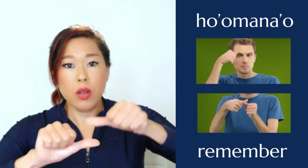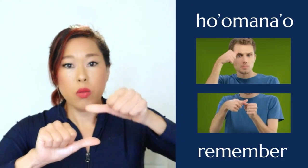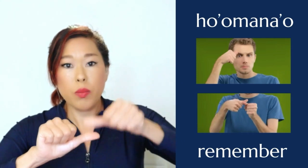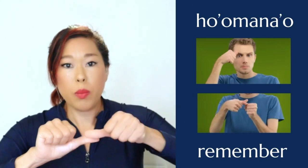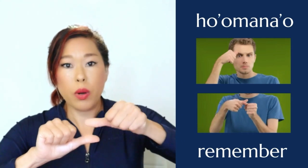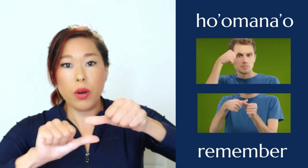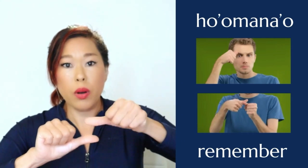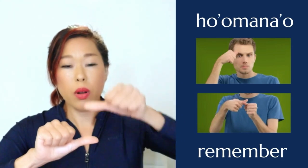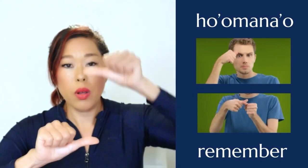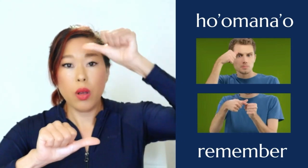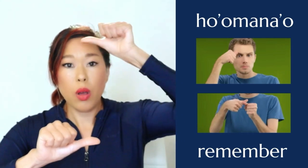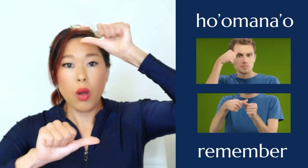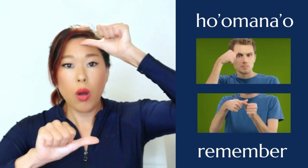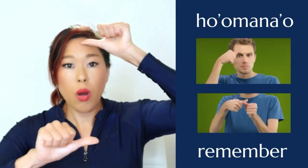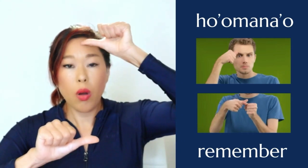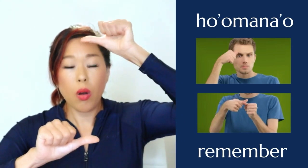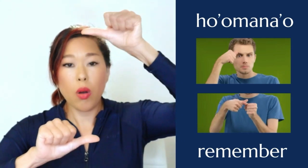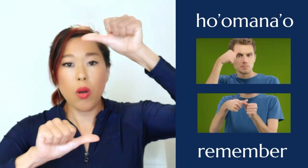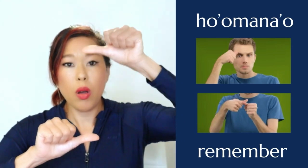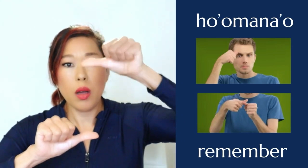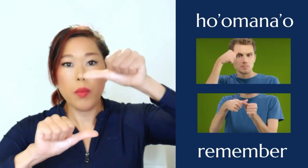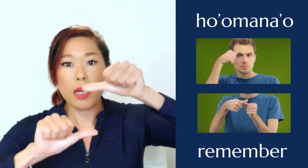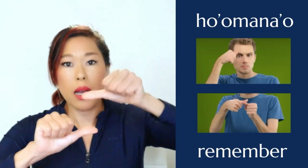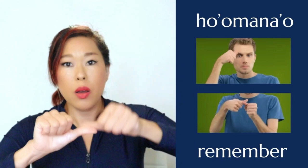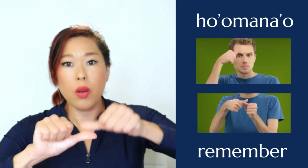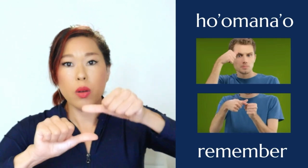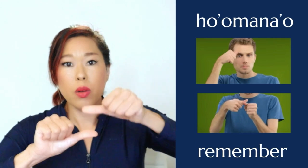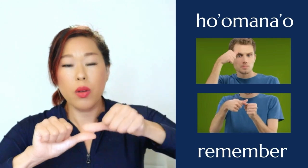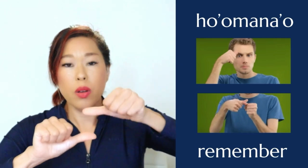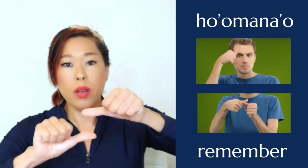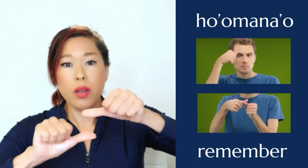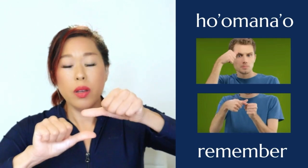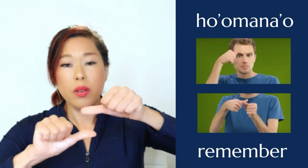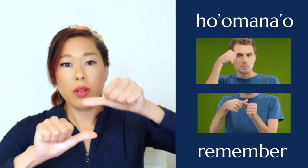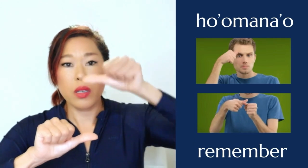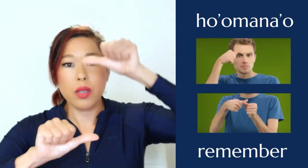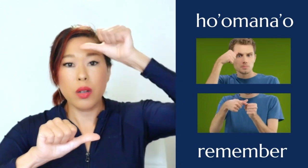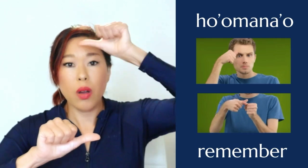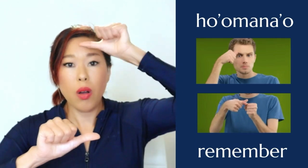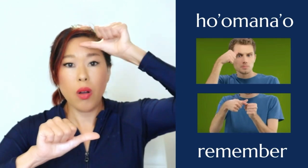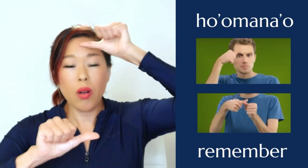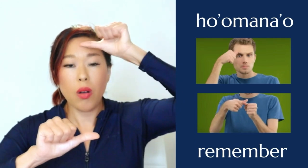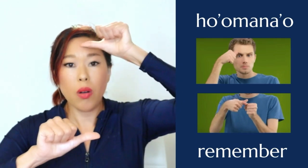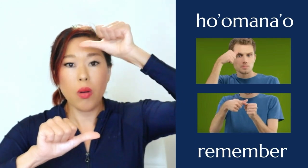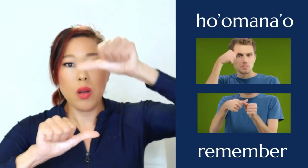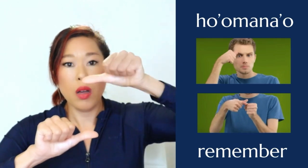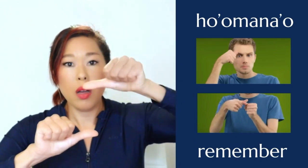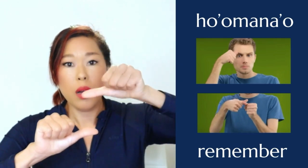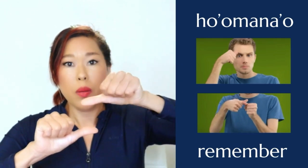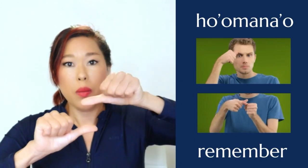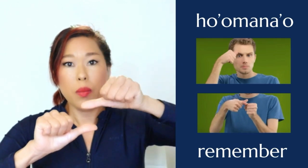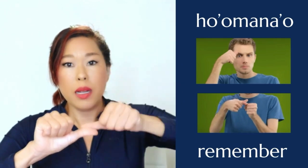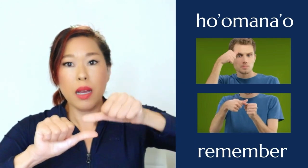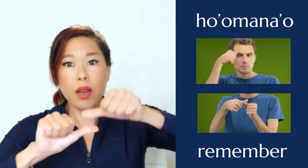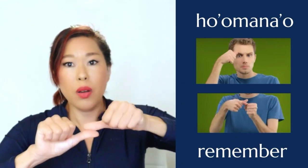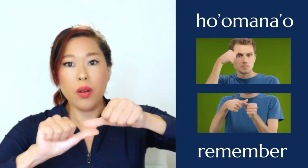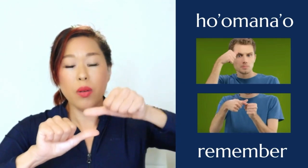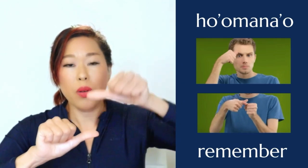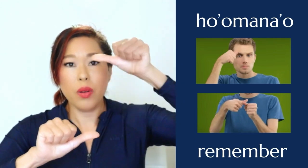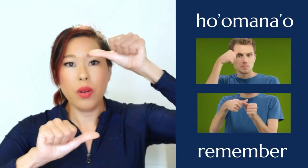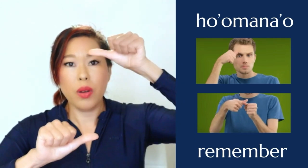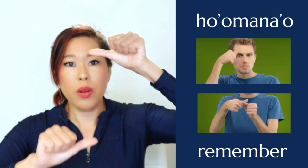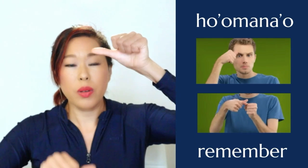twice. Remember, ho'o mana'o. Very good. Ho'o